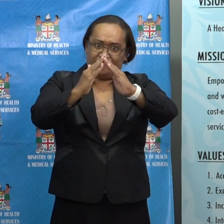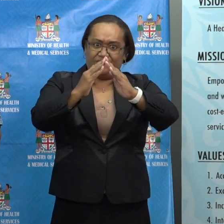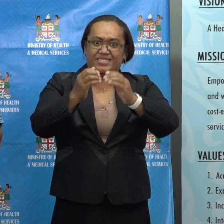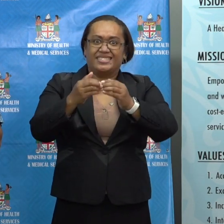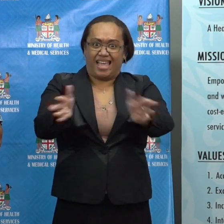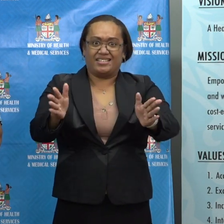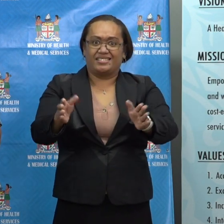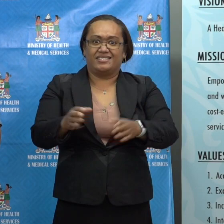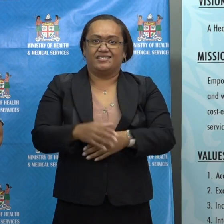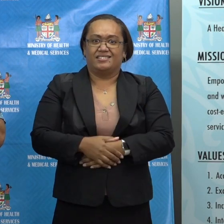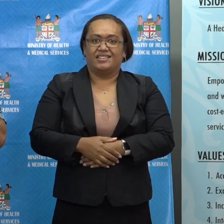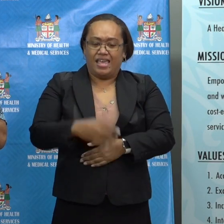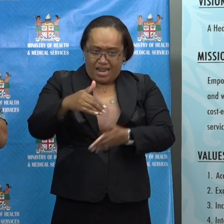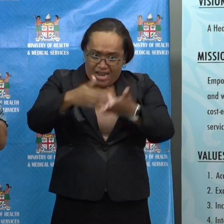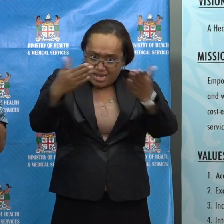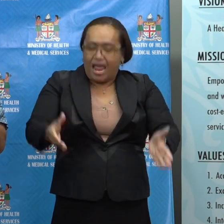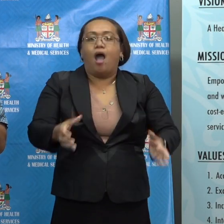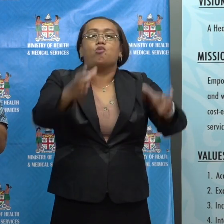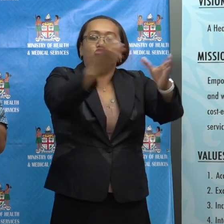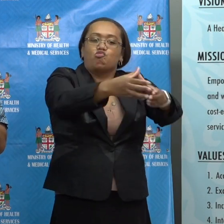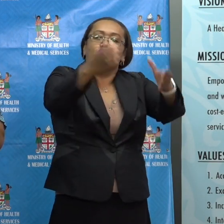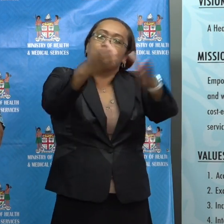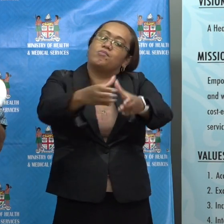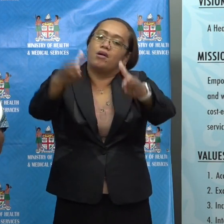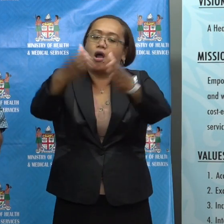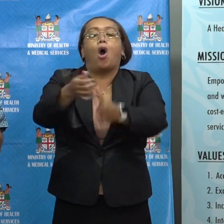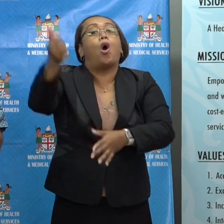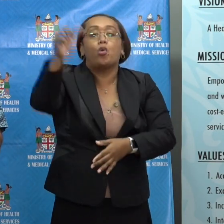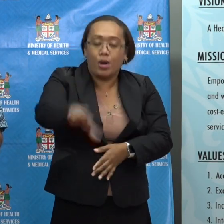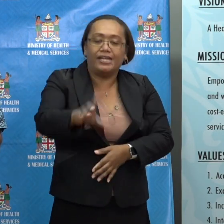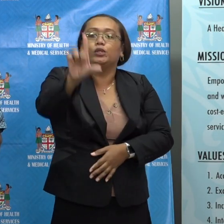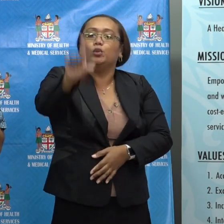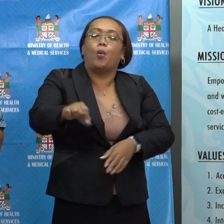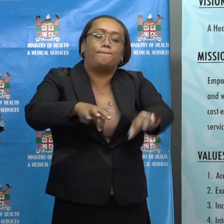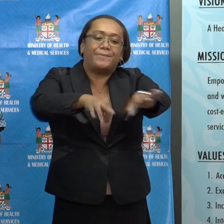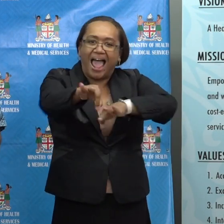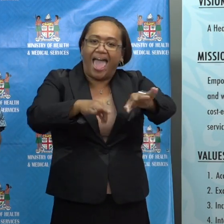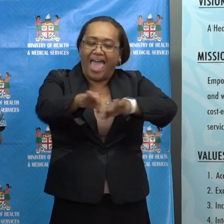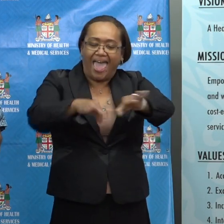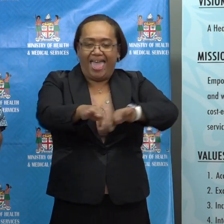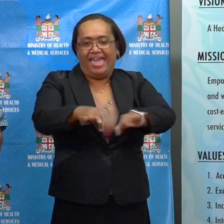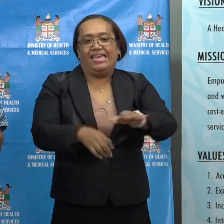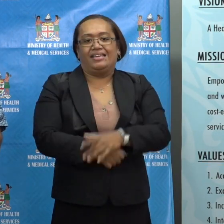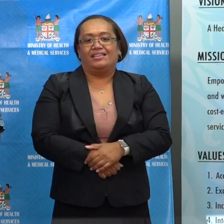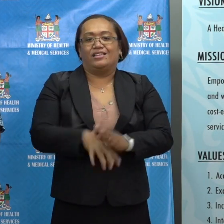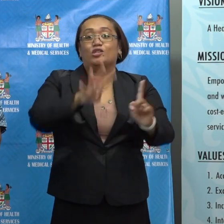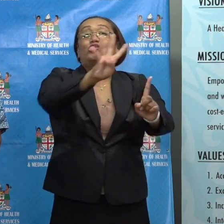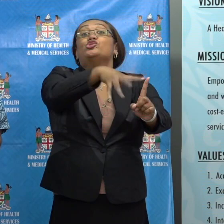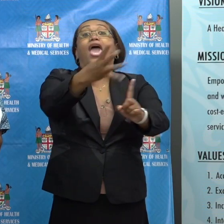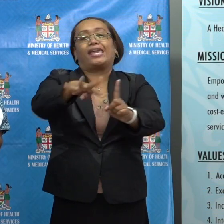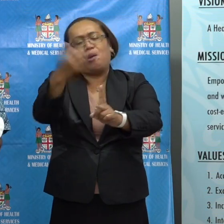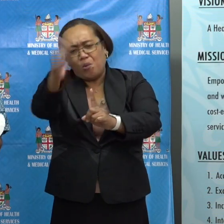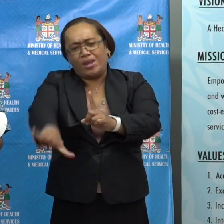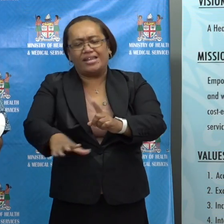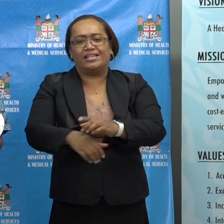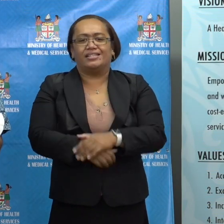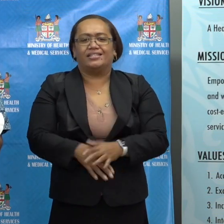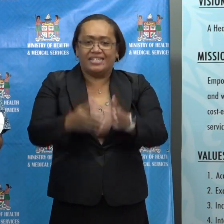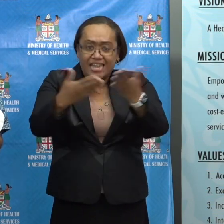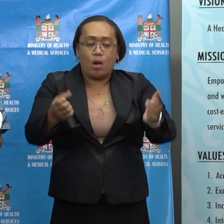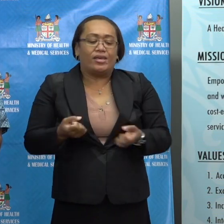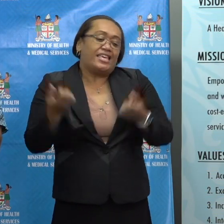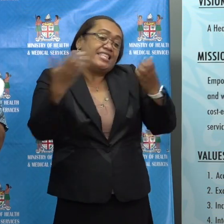We've already set up a group that are going through that area, doing the containment plan as we speak. I just want to give them more